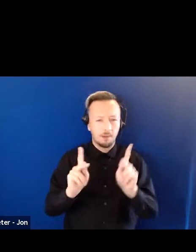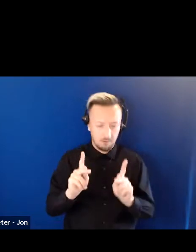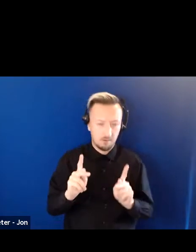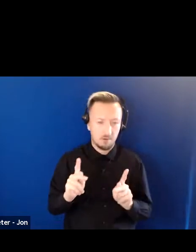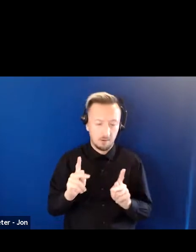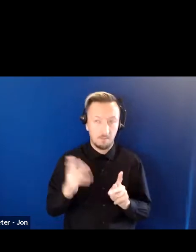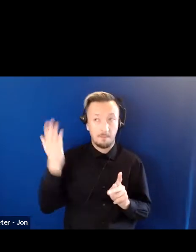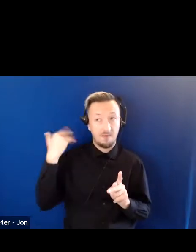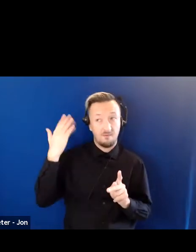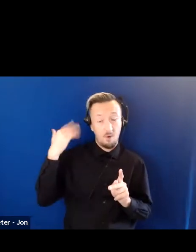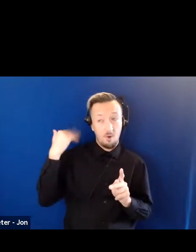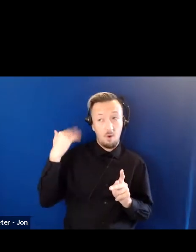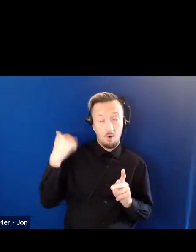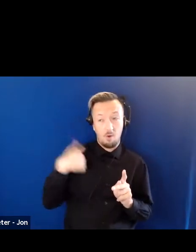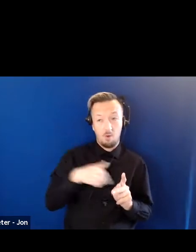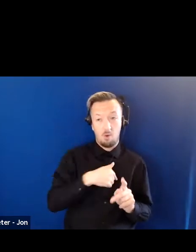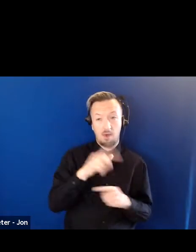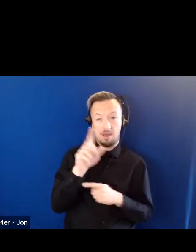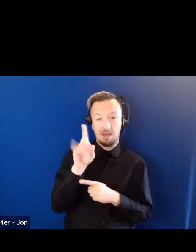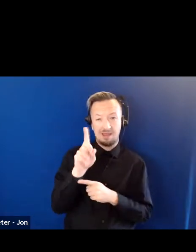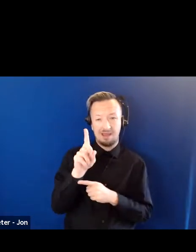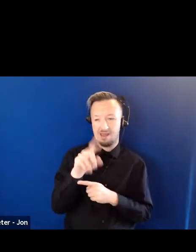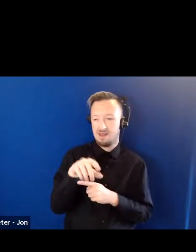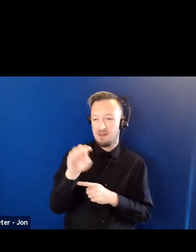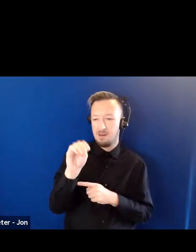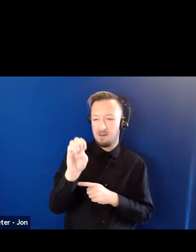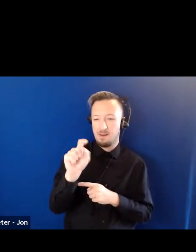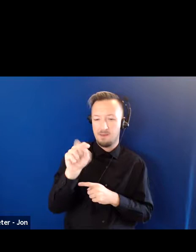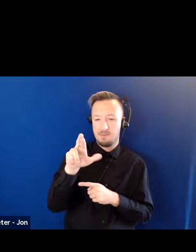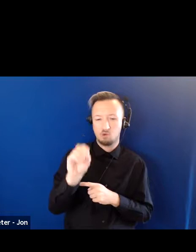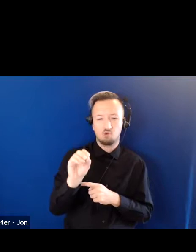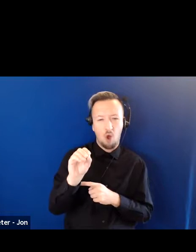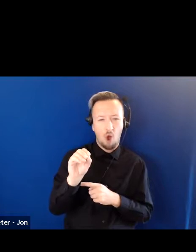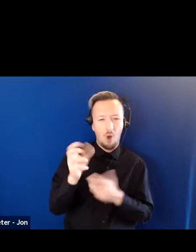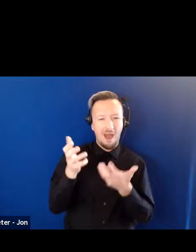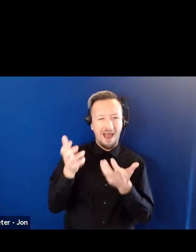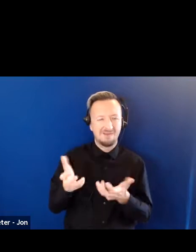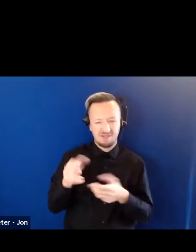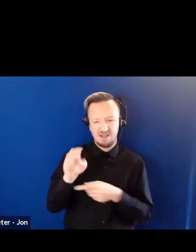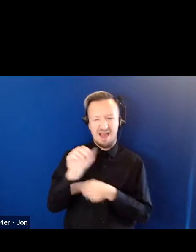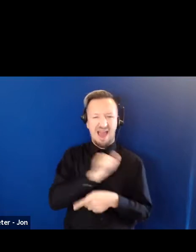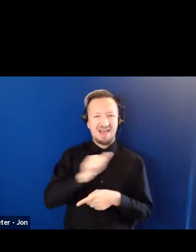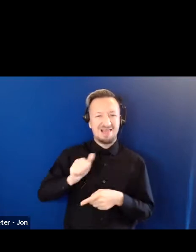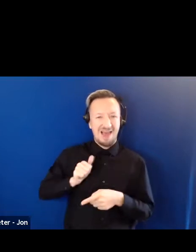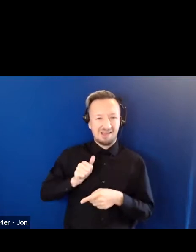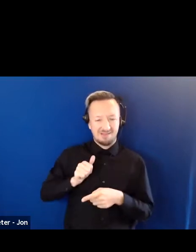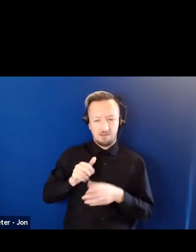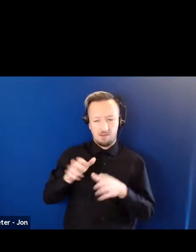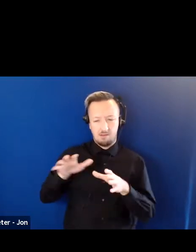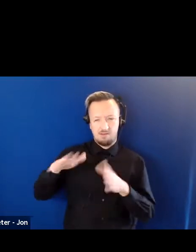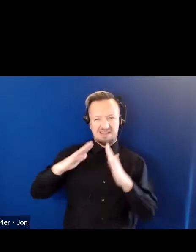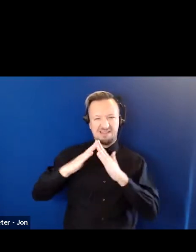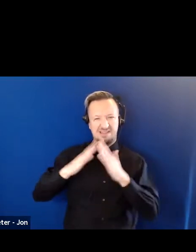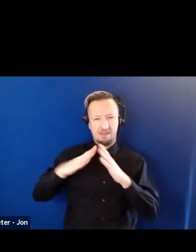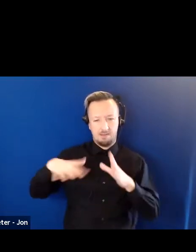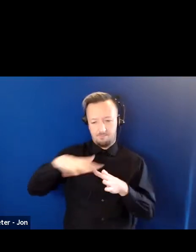was called metro heavy within the metro area, Atlanta and some of the surrounding counties. We had a lot of